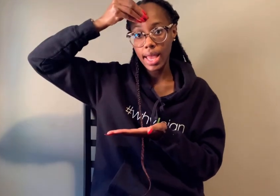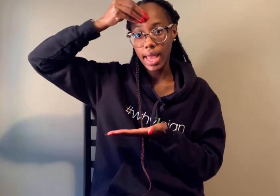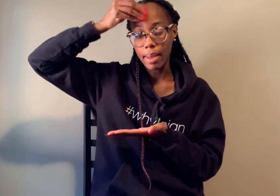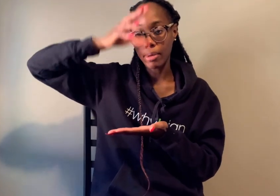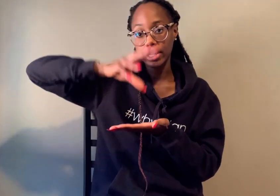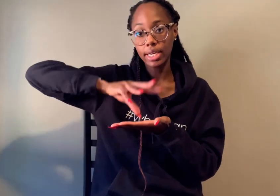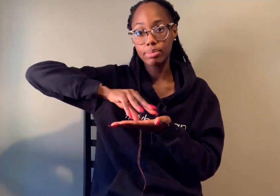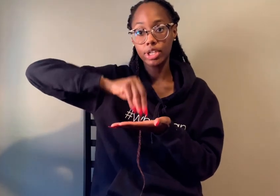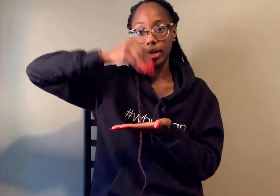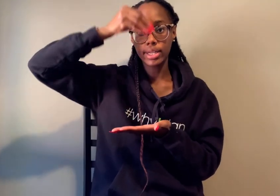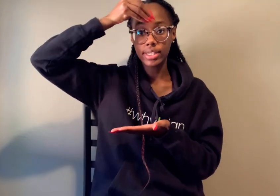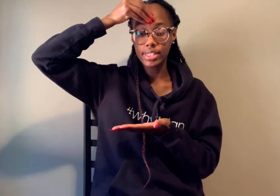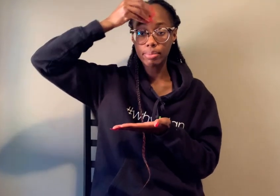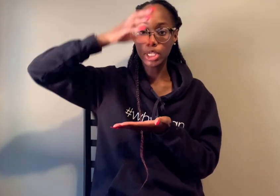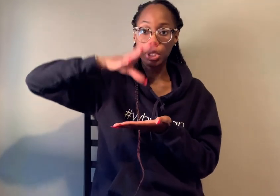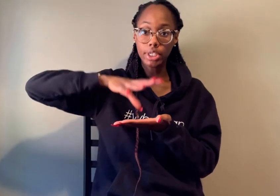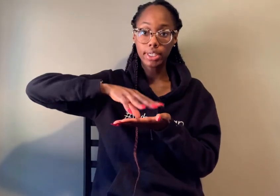and bringing it up to your head. This is me learning.